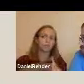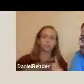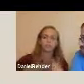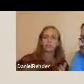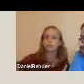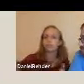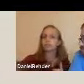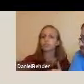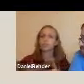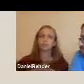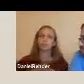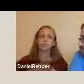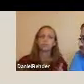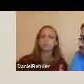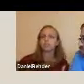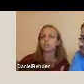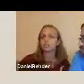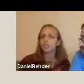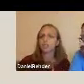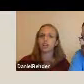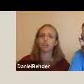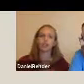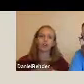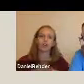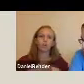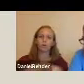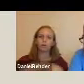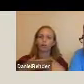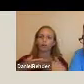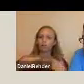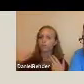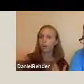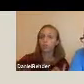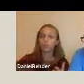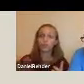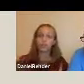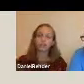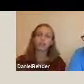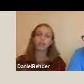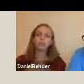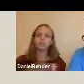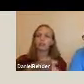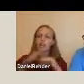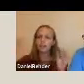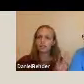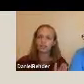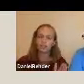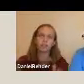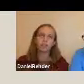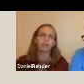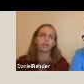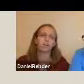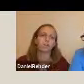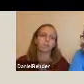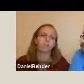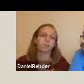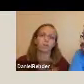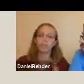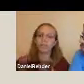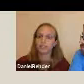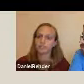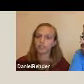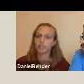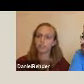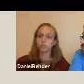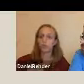missionaries or linguistics or Bible translation or deaf culture or sign language, anything